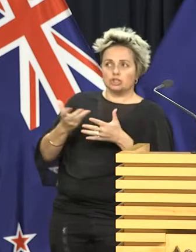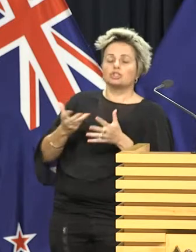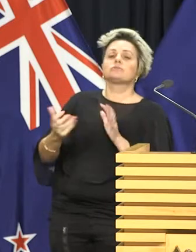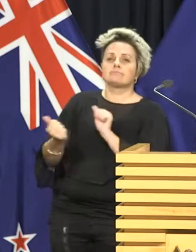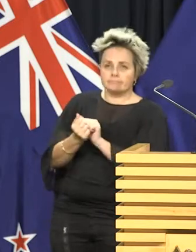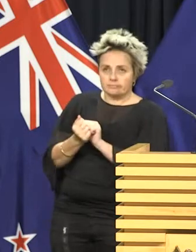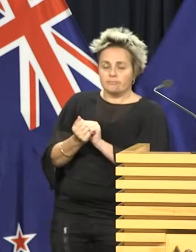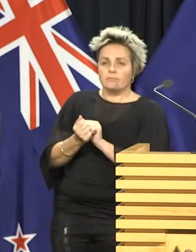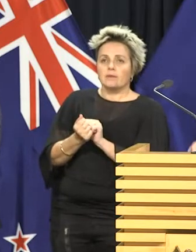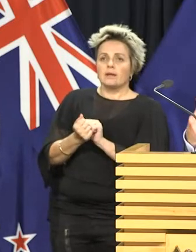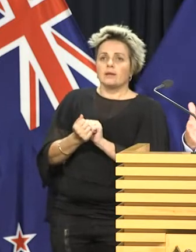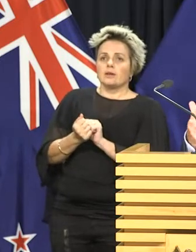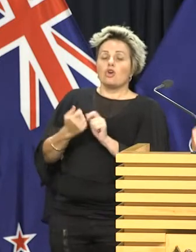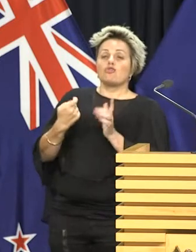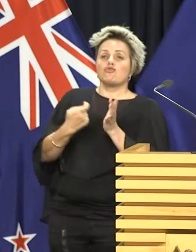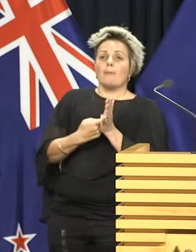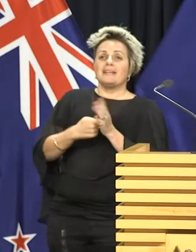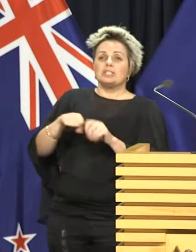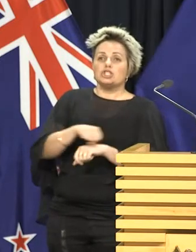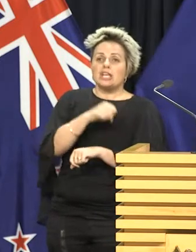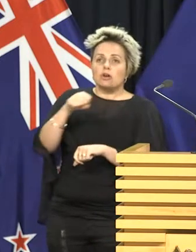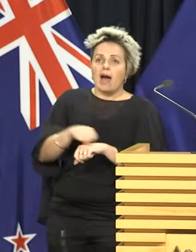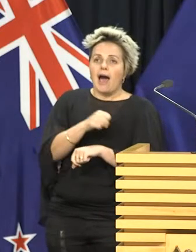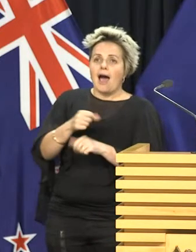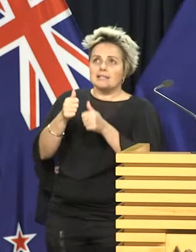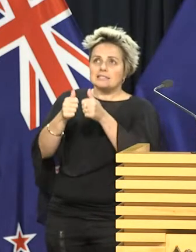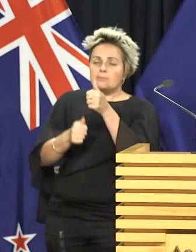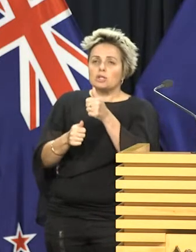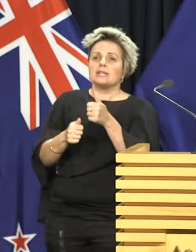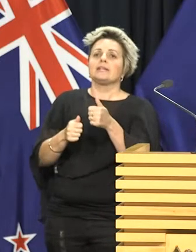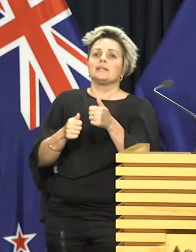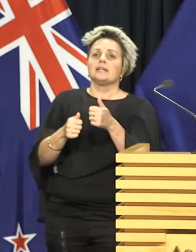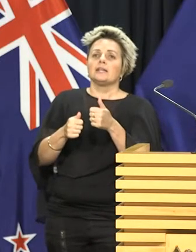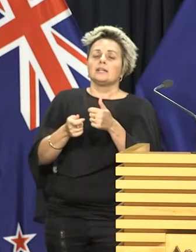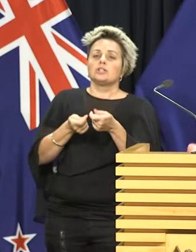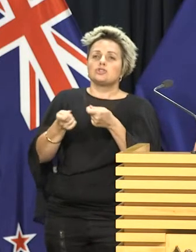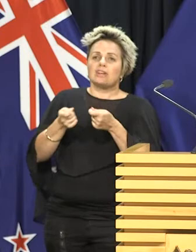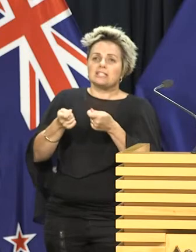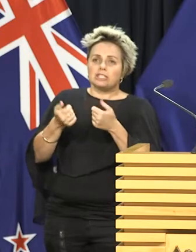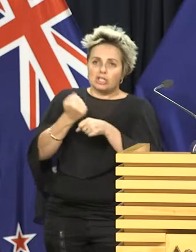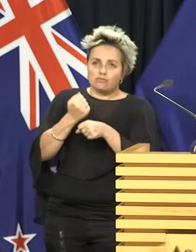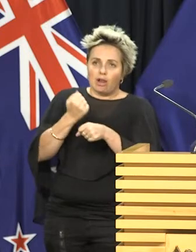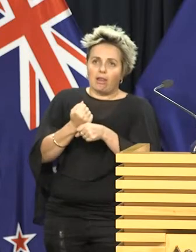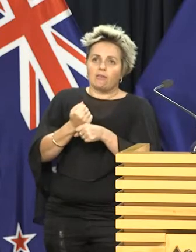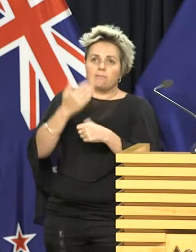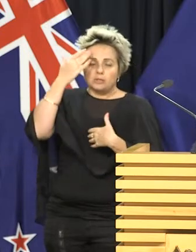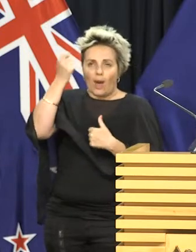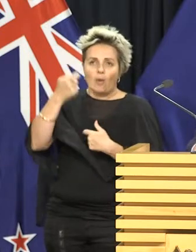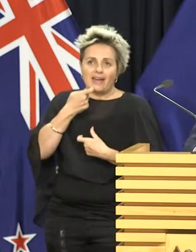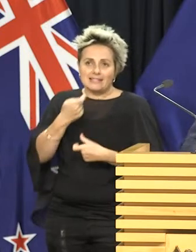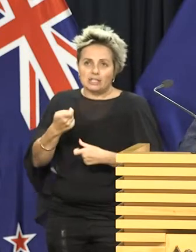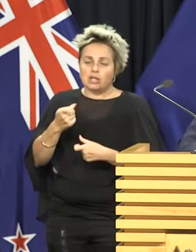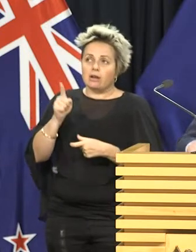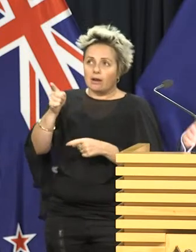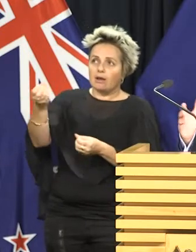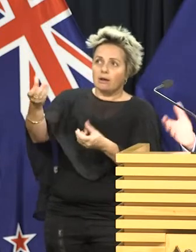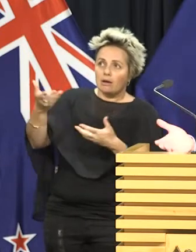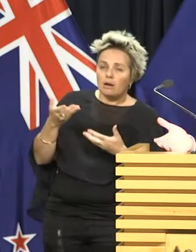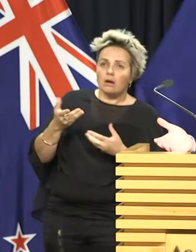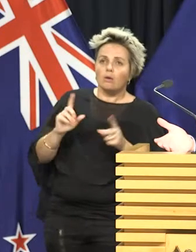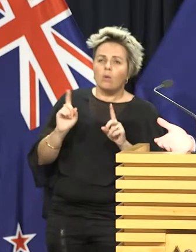that Robin Shearer, who was the Deputy Director General of Mental Health and Addiction, was providing was